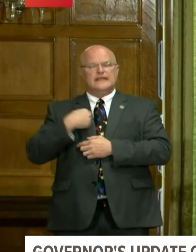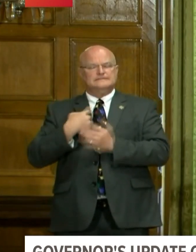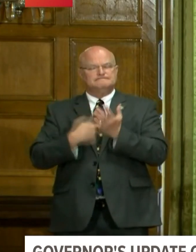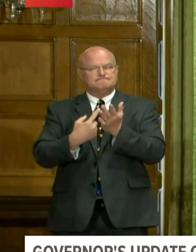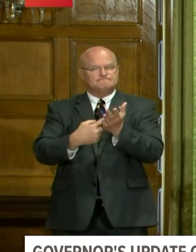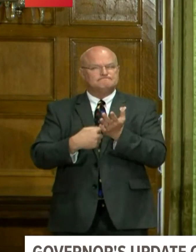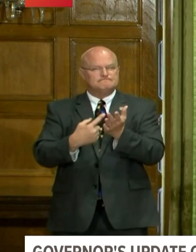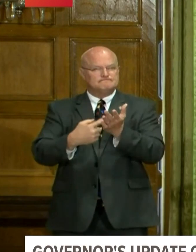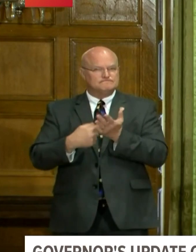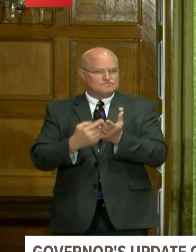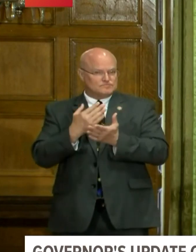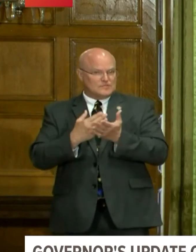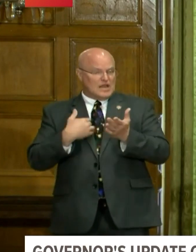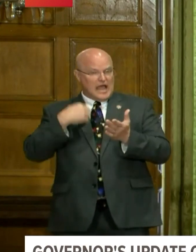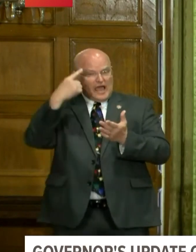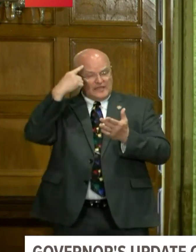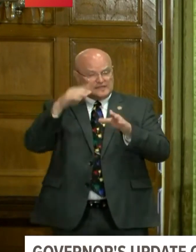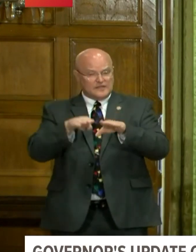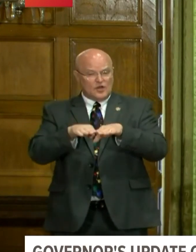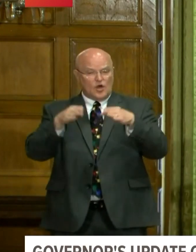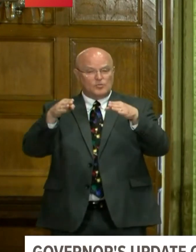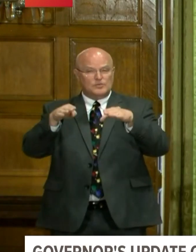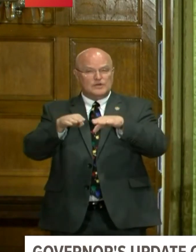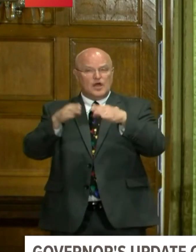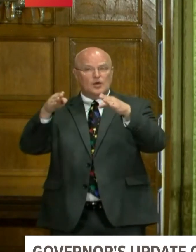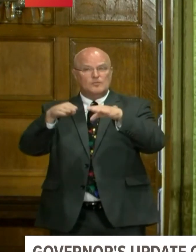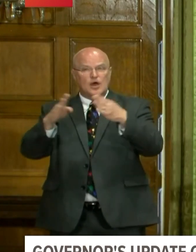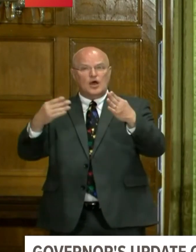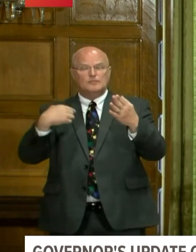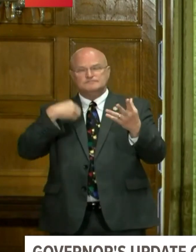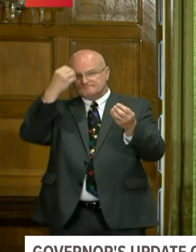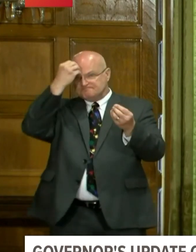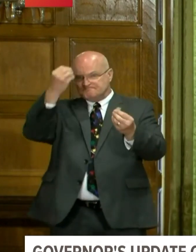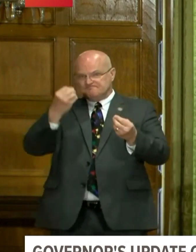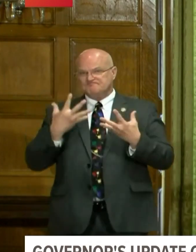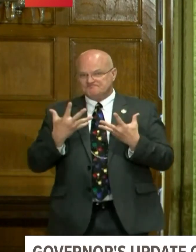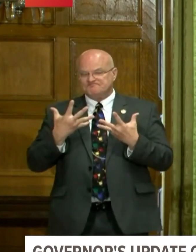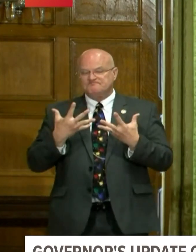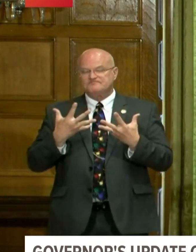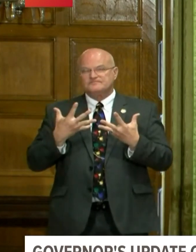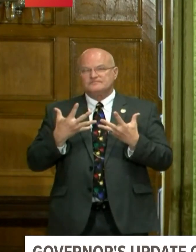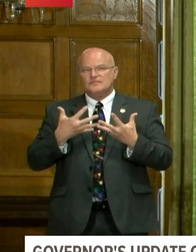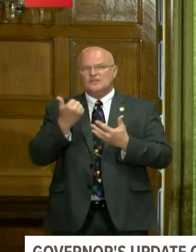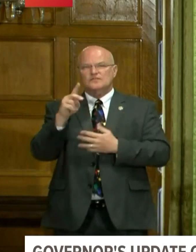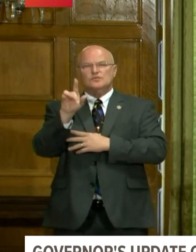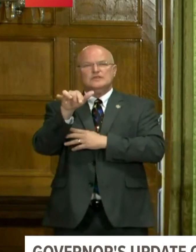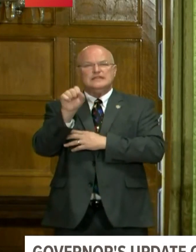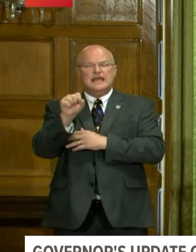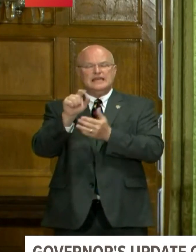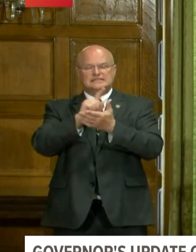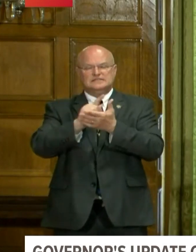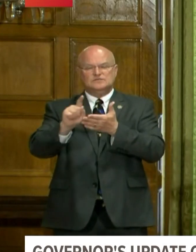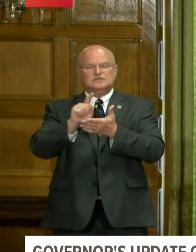little bit, and I think as they open it up, we're going to be instructed in the next few days and week as to what